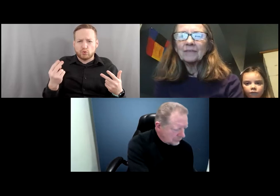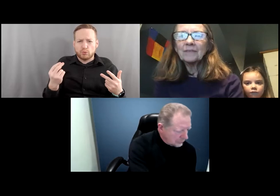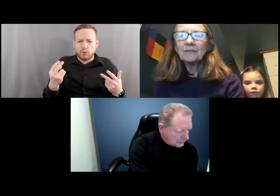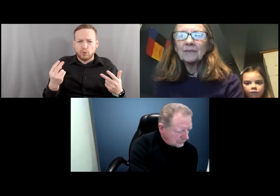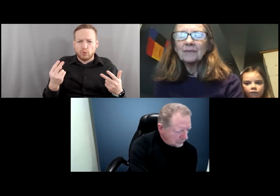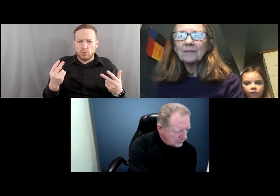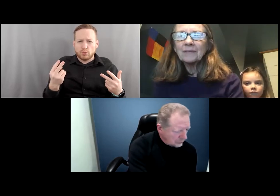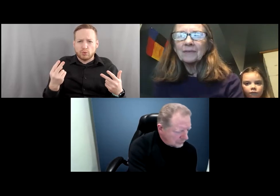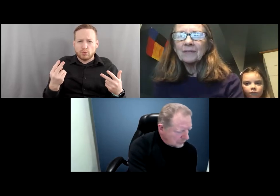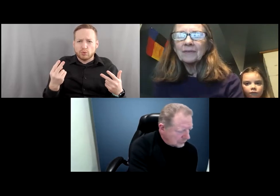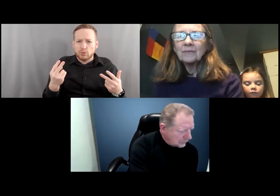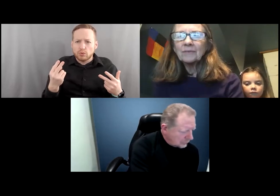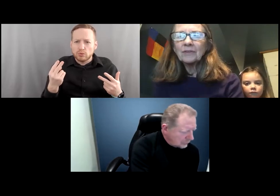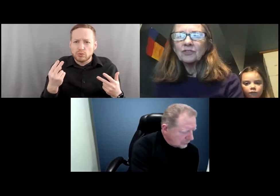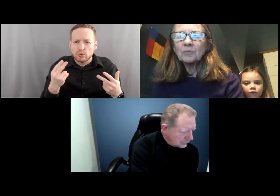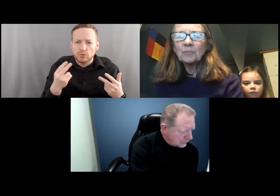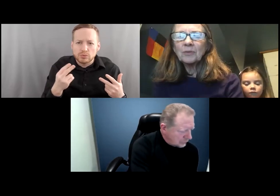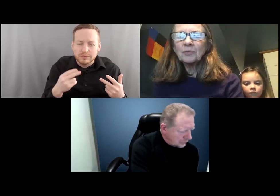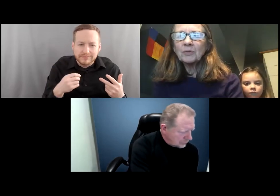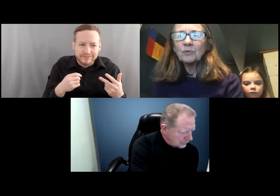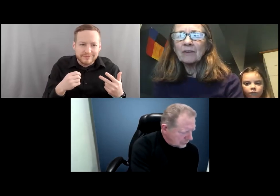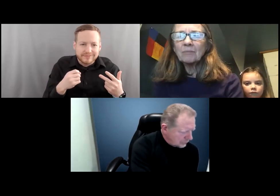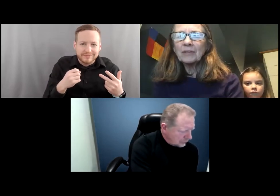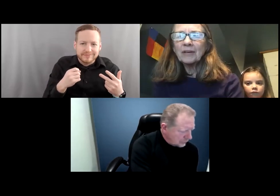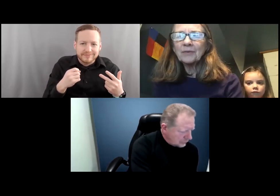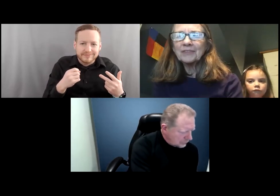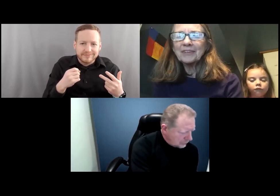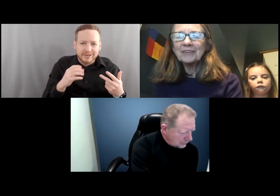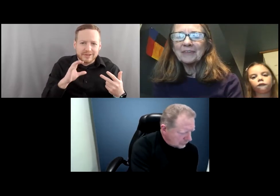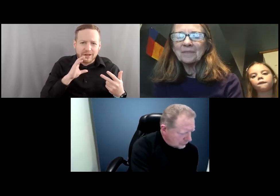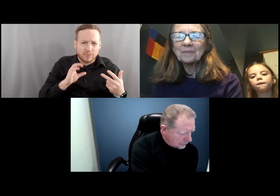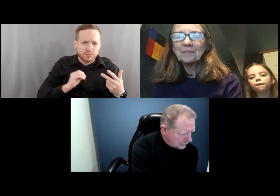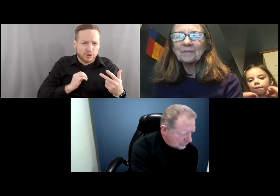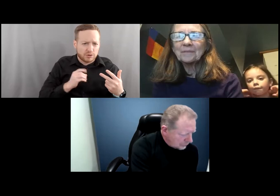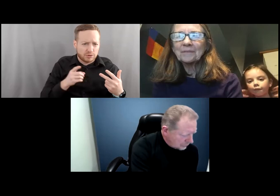Okay, so I think there are 2 more people who haven't been counted yet.